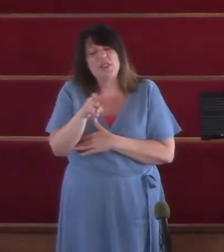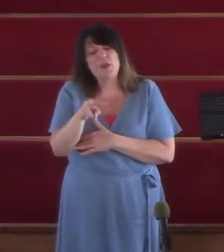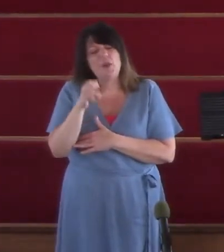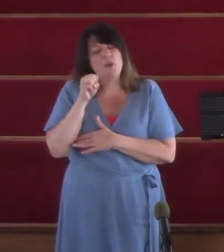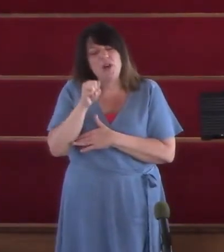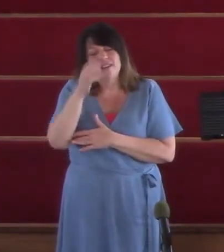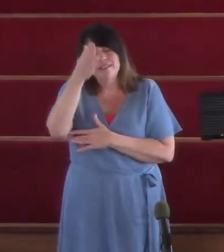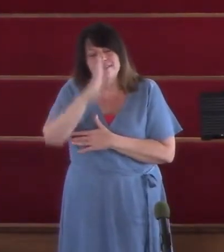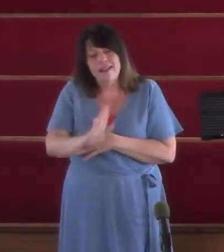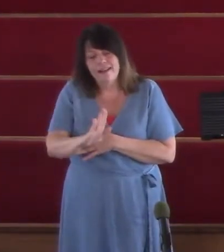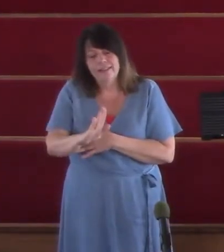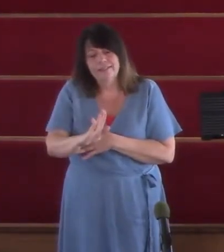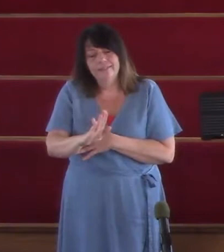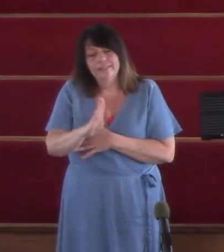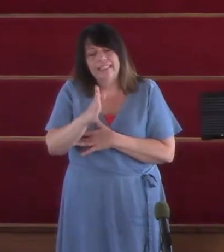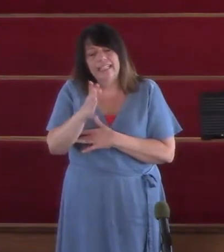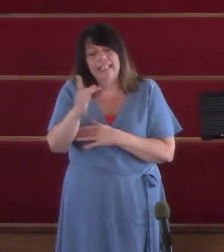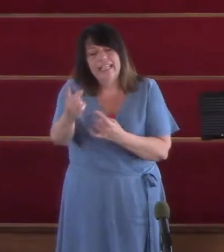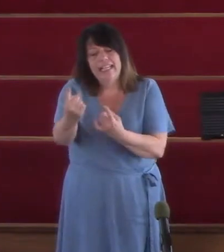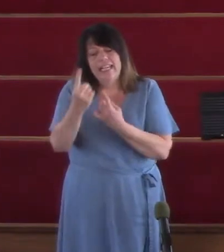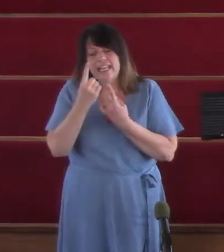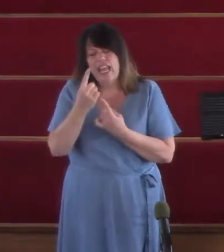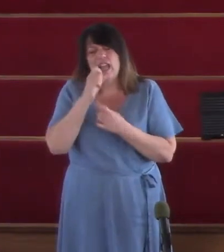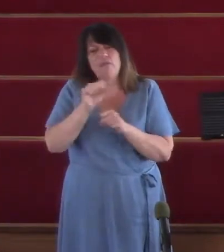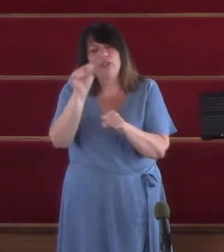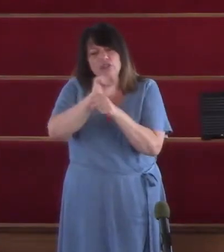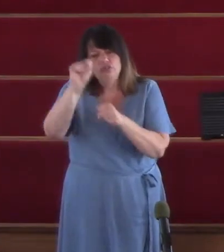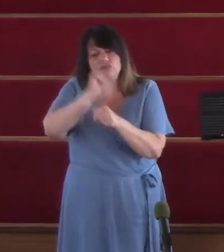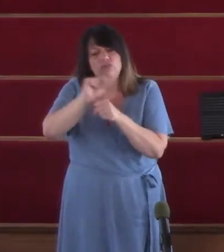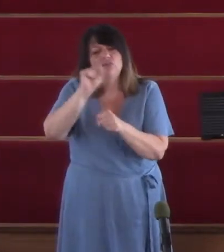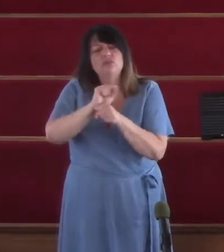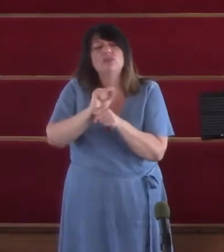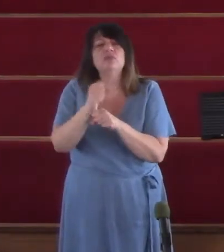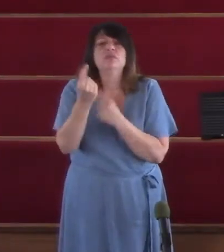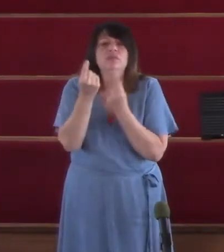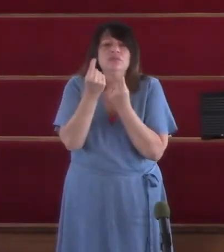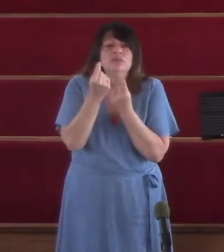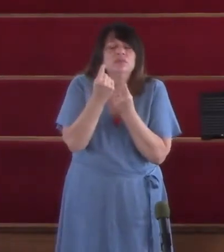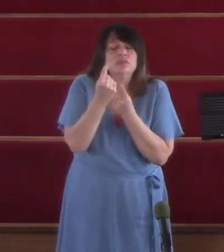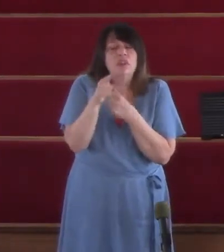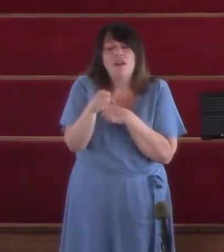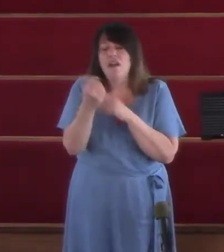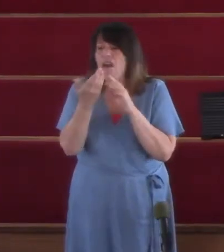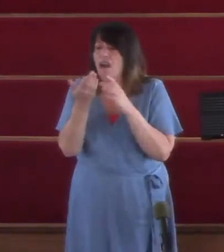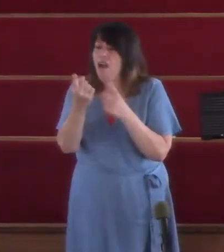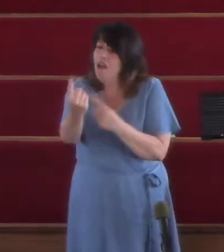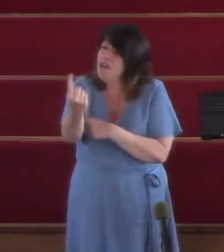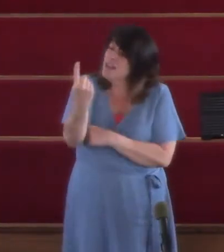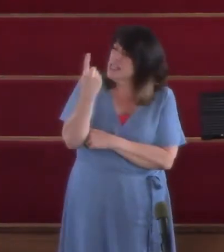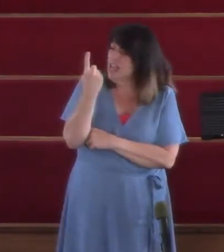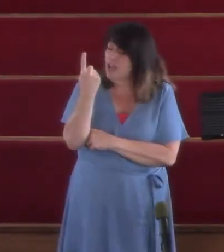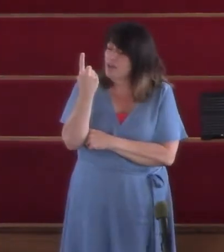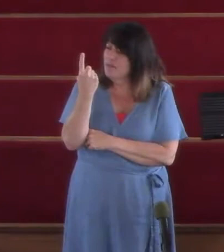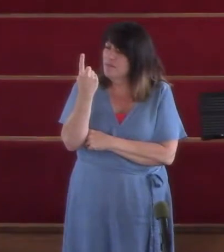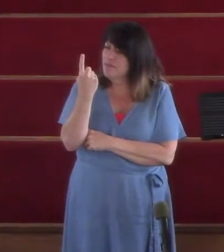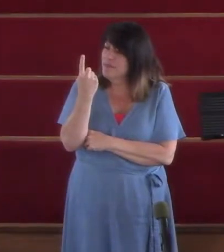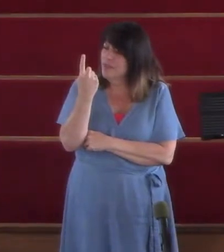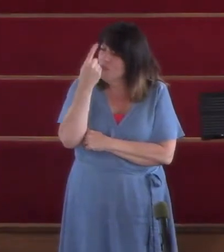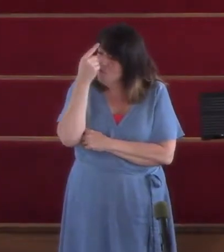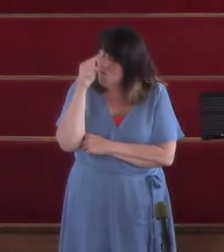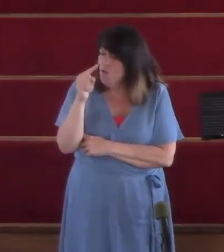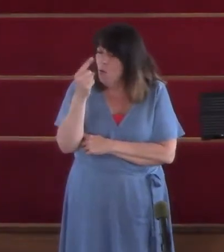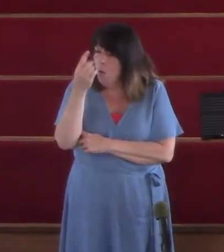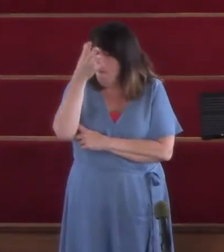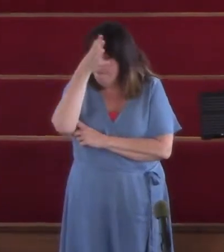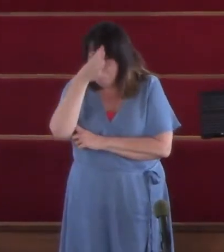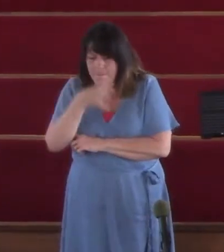with my friend a job to do. He came to become the propitiation for